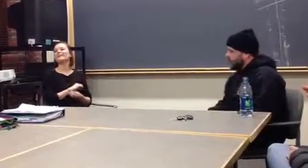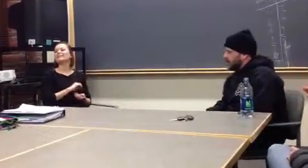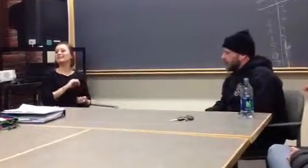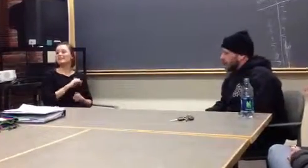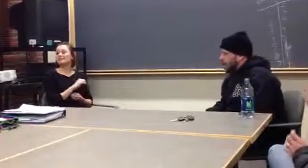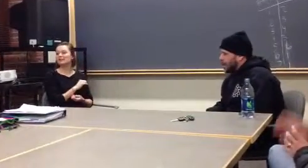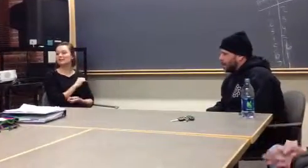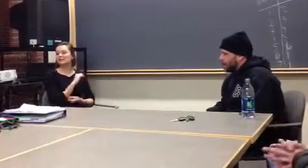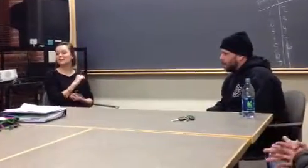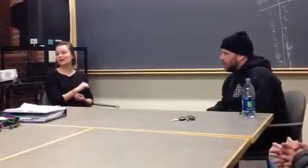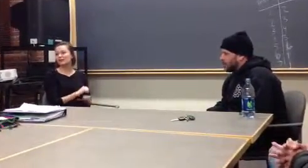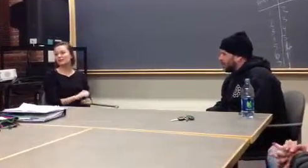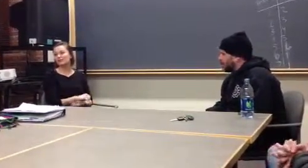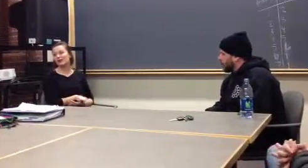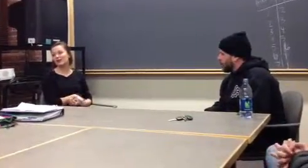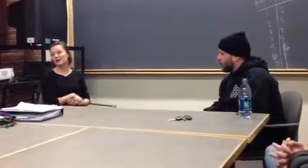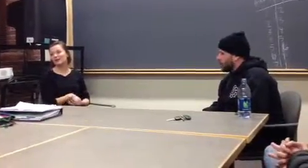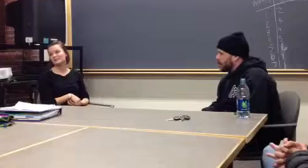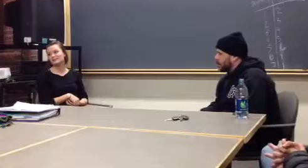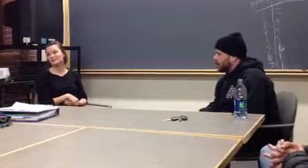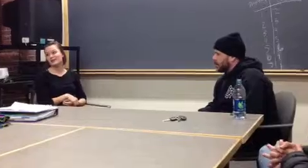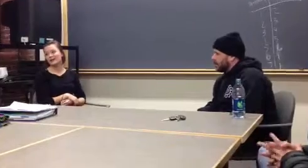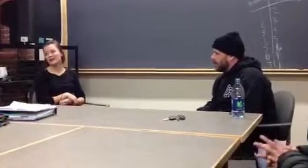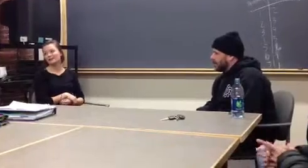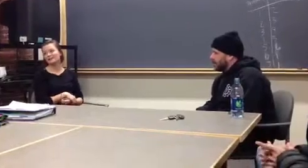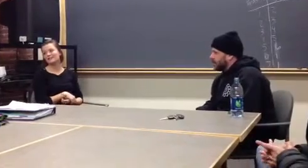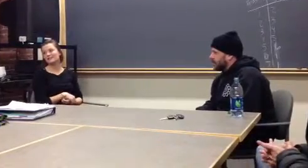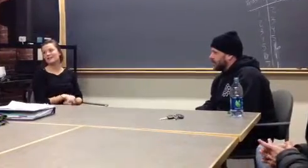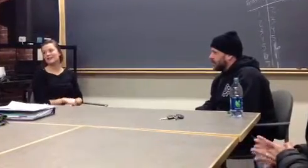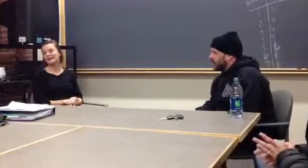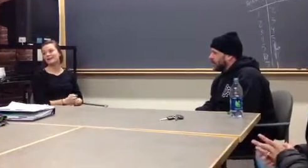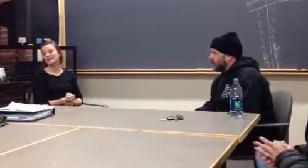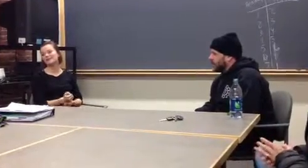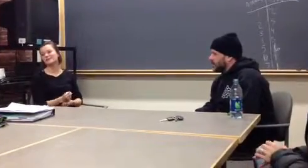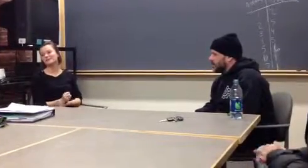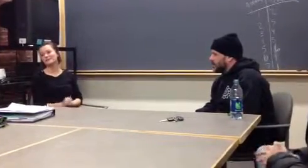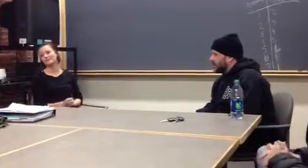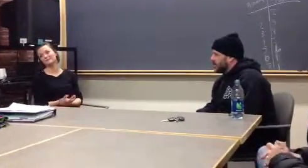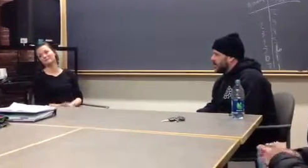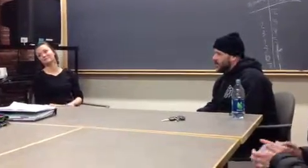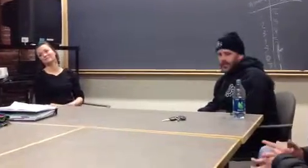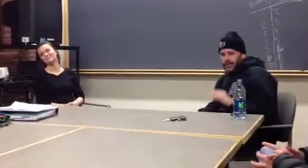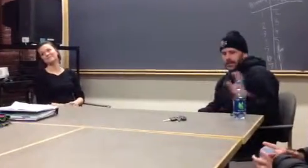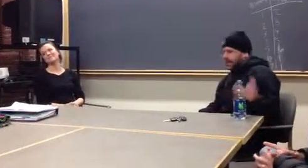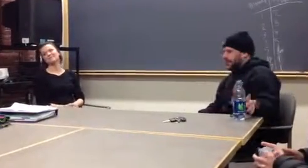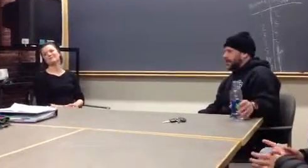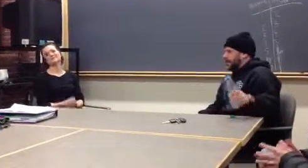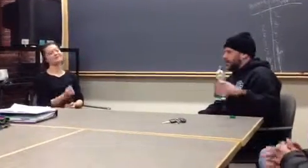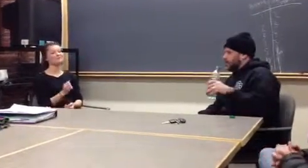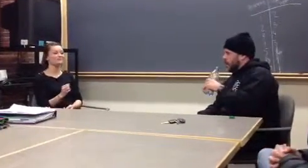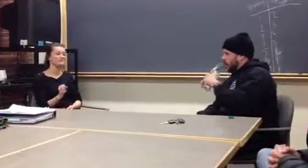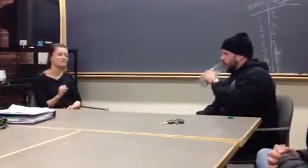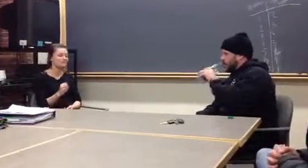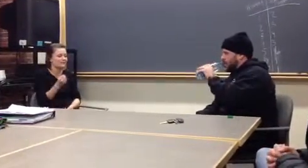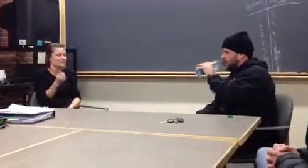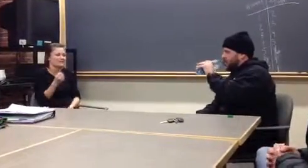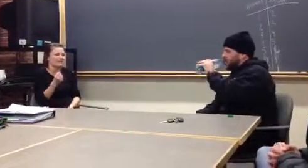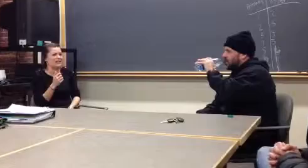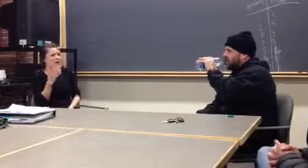The Patriots lost to the Chicago Bears during the playoffs, and they got kicked out. So Yeah, well, I don't know if I like the Patriots